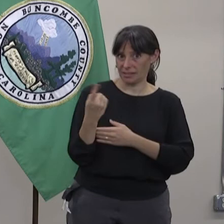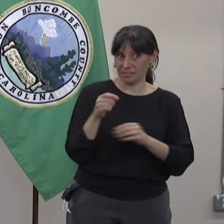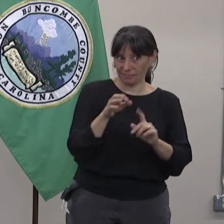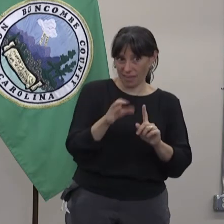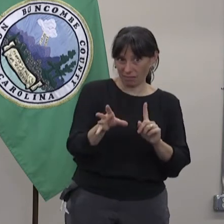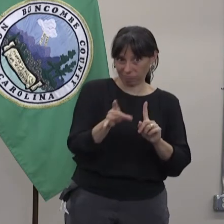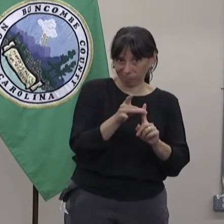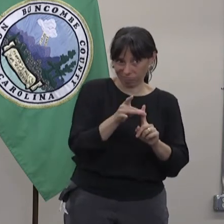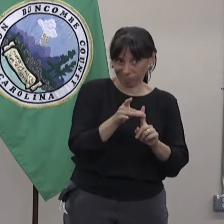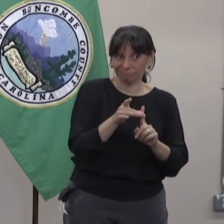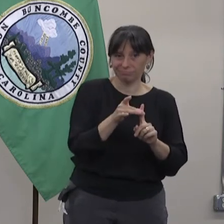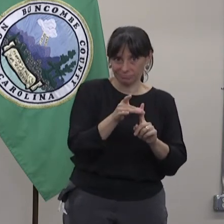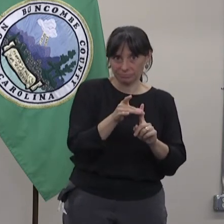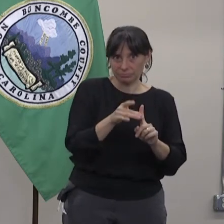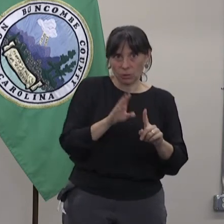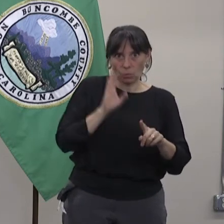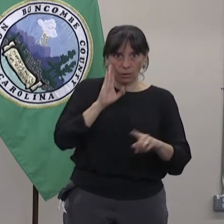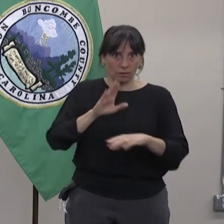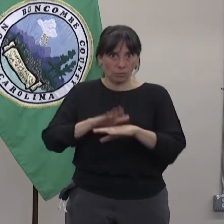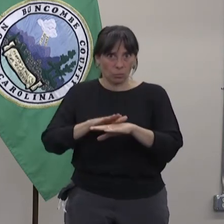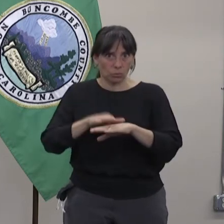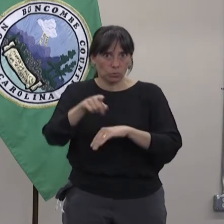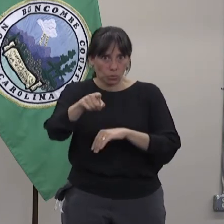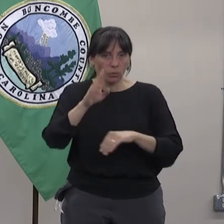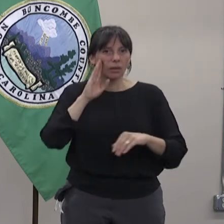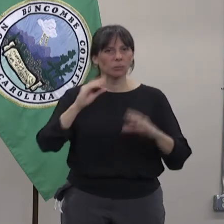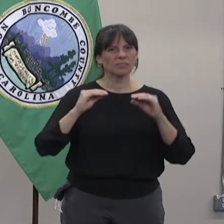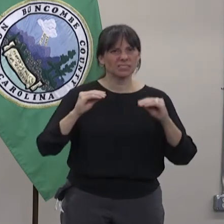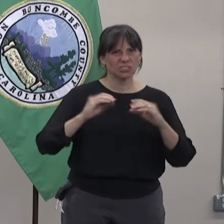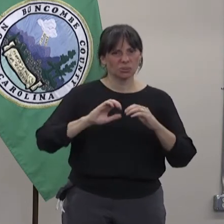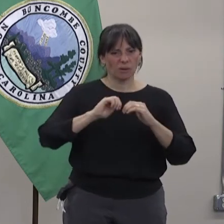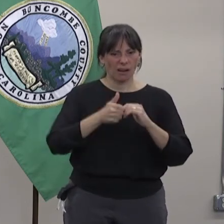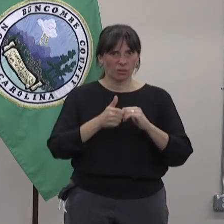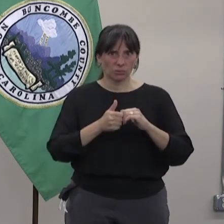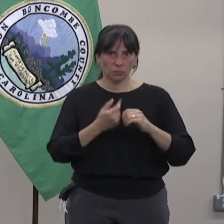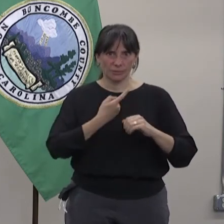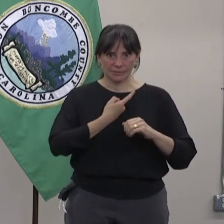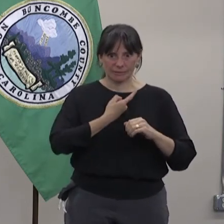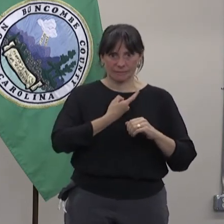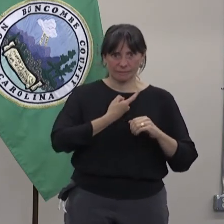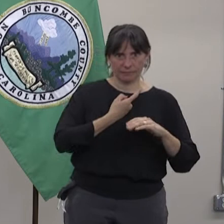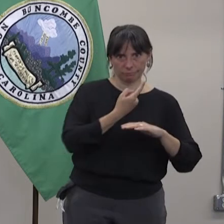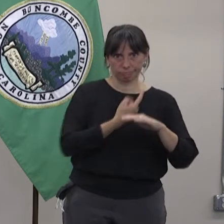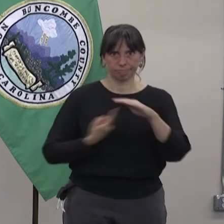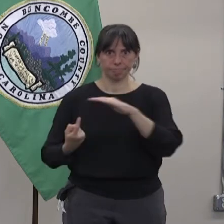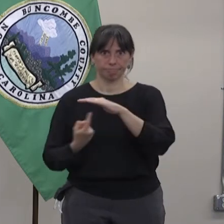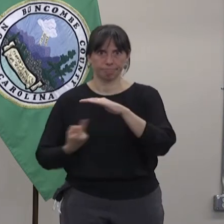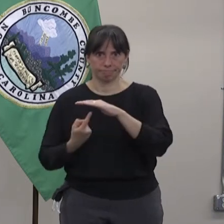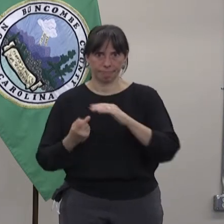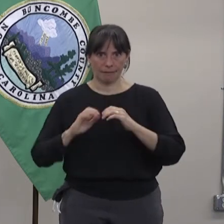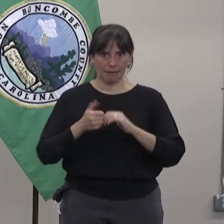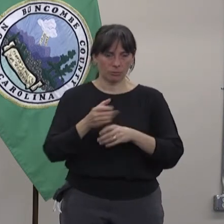It then lets the contact know about self-quarantine and testing. Use of the app is